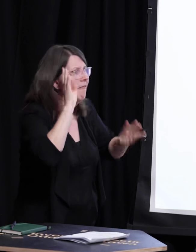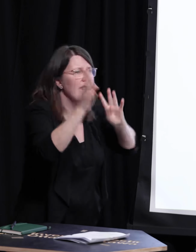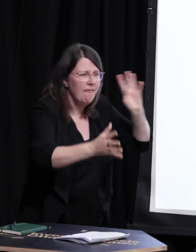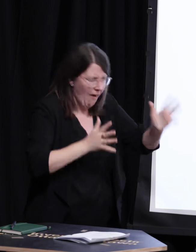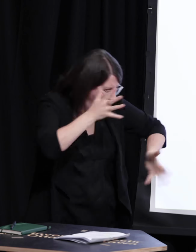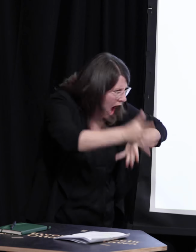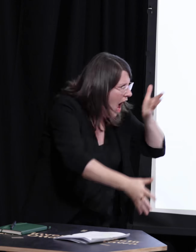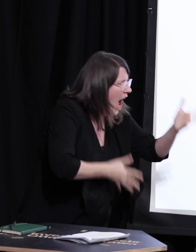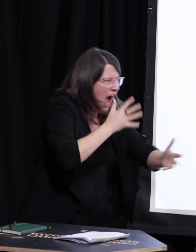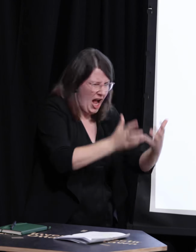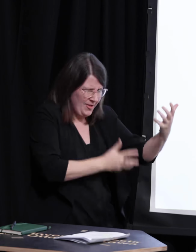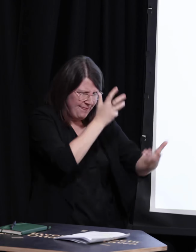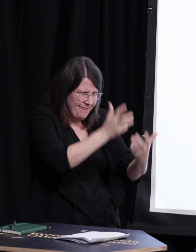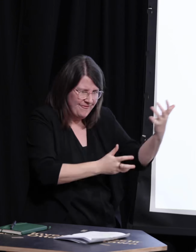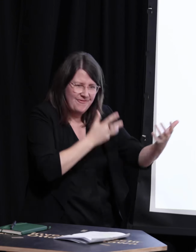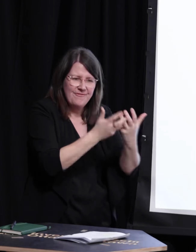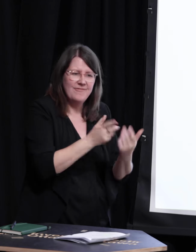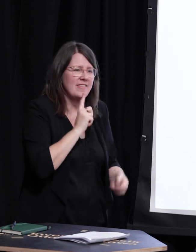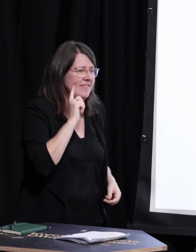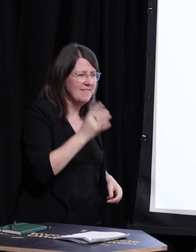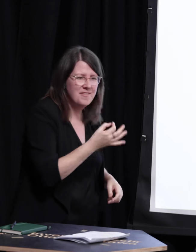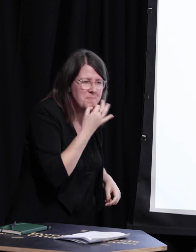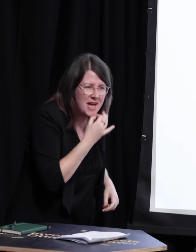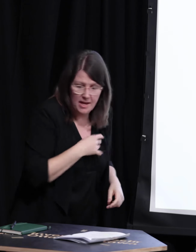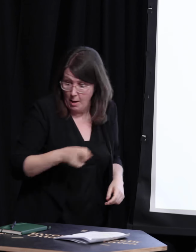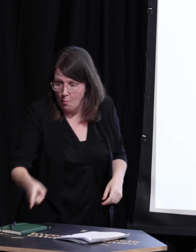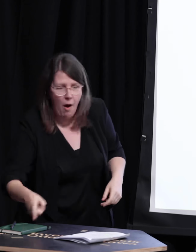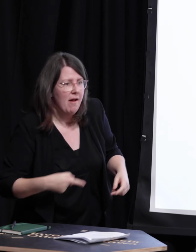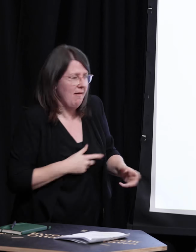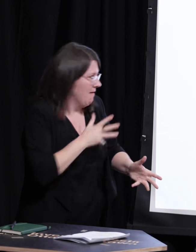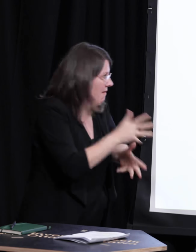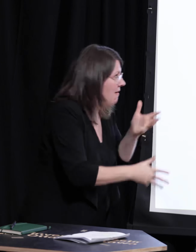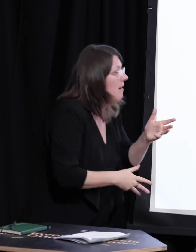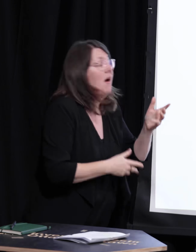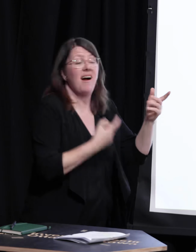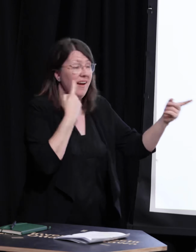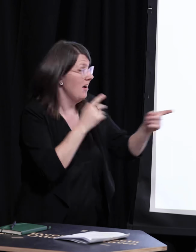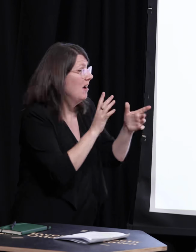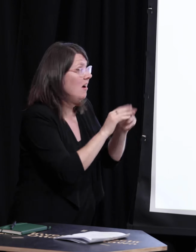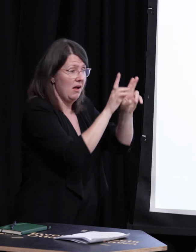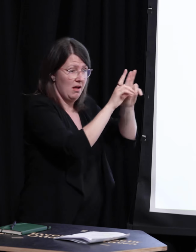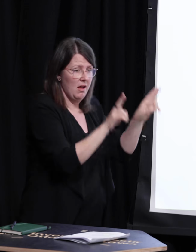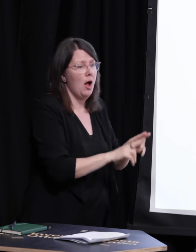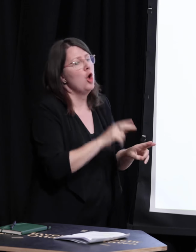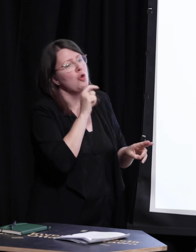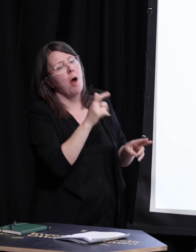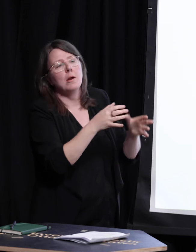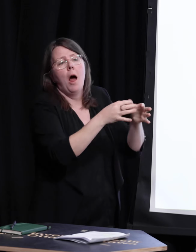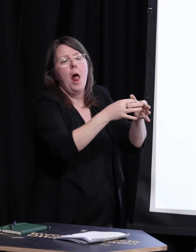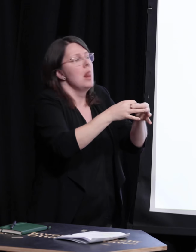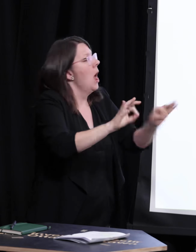able to communicate. And like Tiphaine said, there is international sign language, which isn't actually a language, so that's the trick. Because